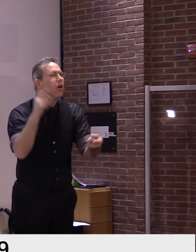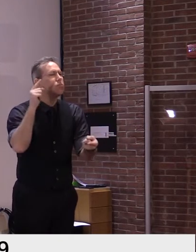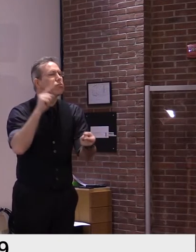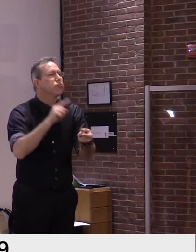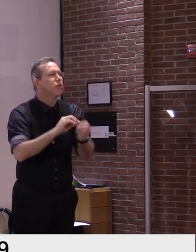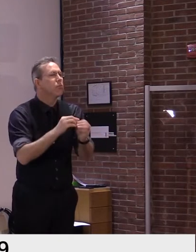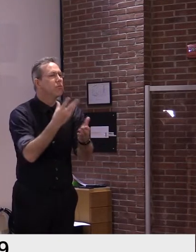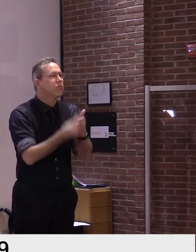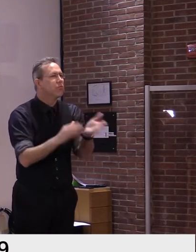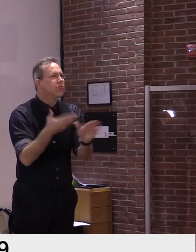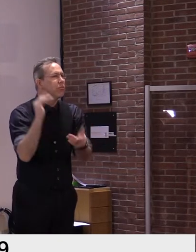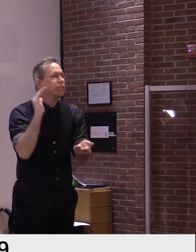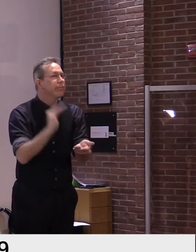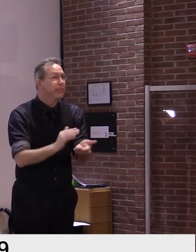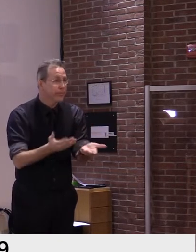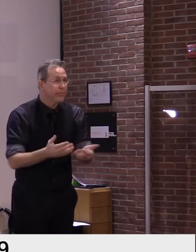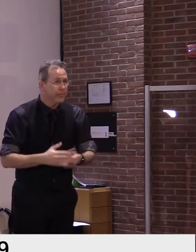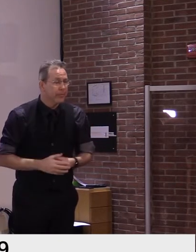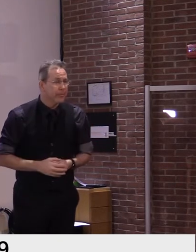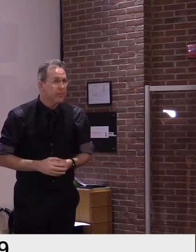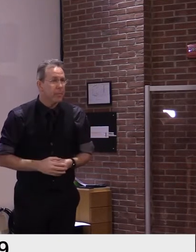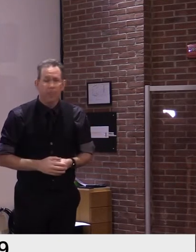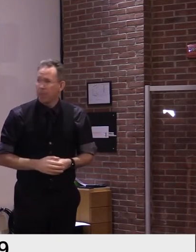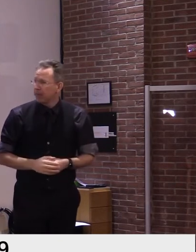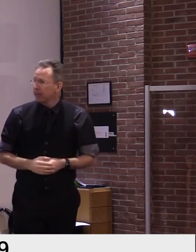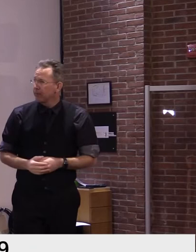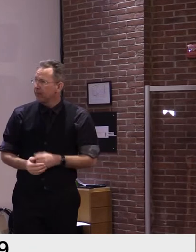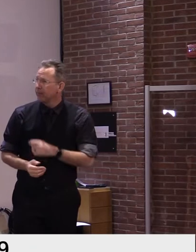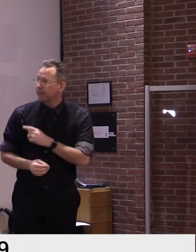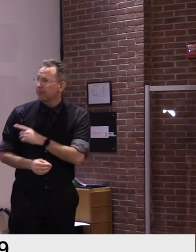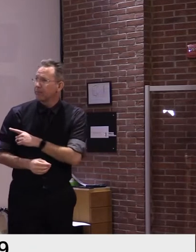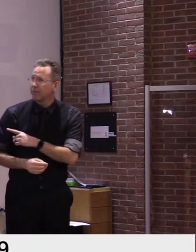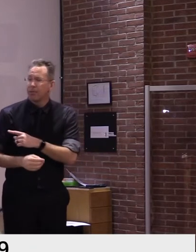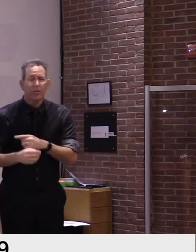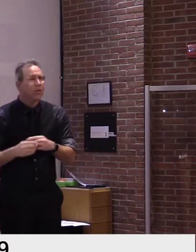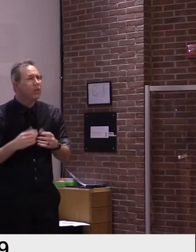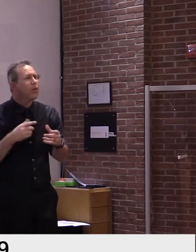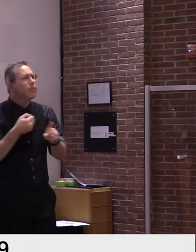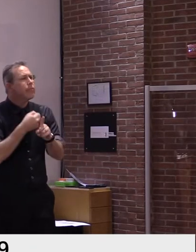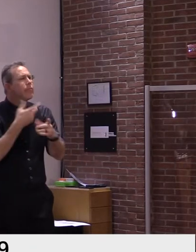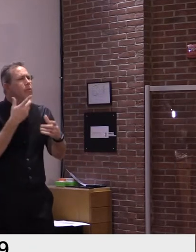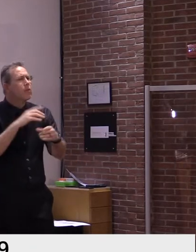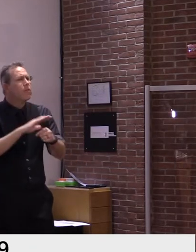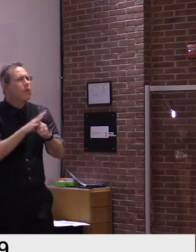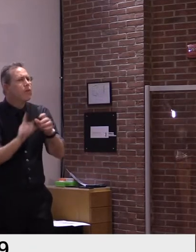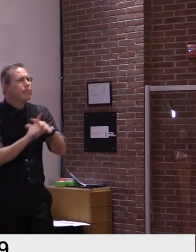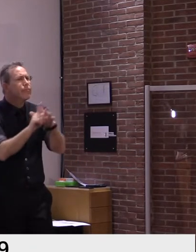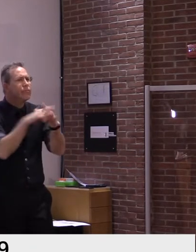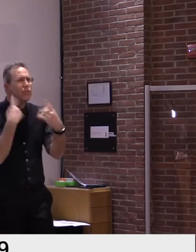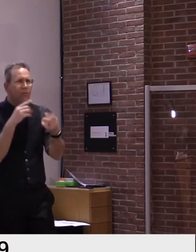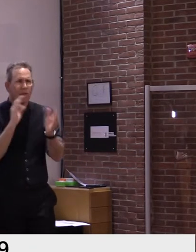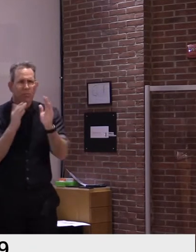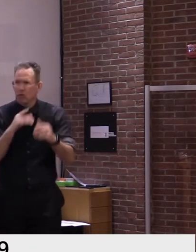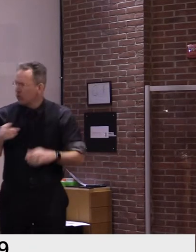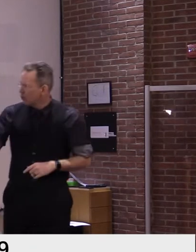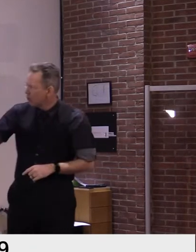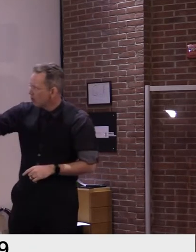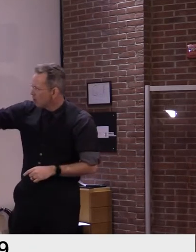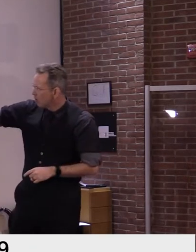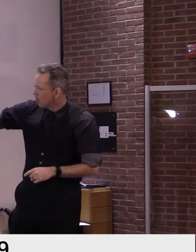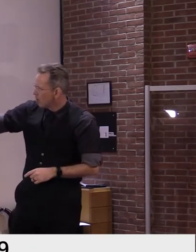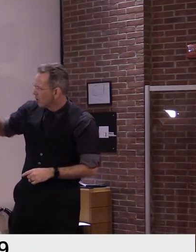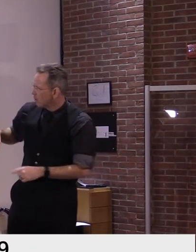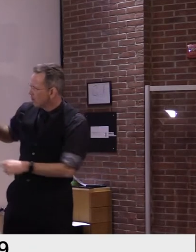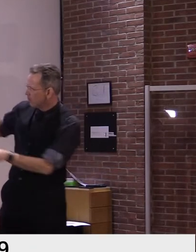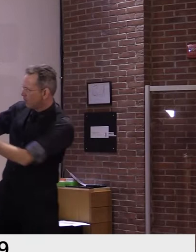vulnerable Vermonters contracting the virus. Looking across Vermont, only 2 counties stand out from the crowd, as Dr. Levine mentioned.